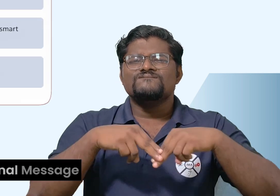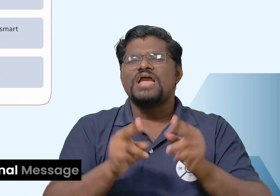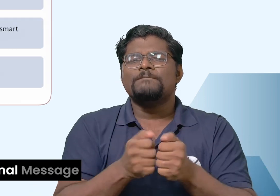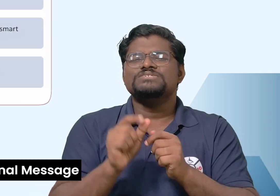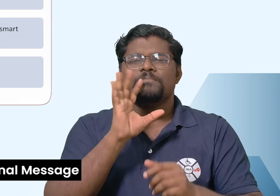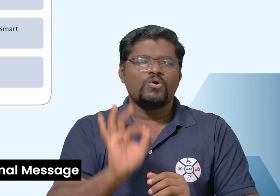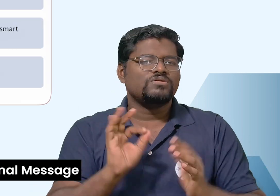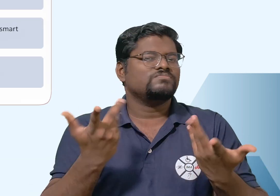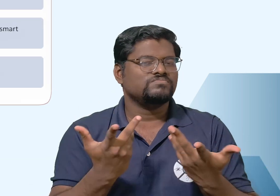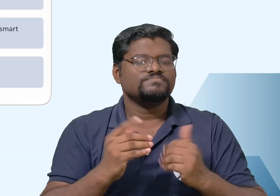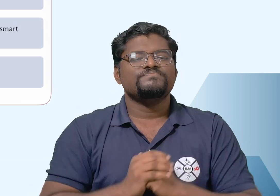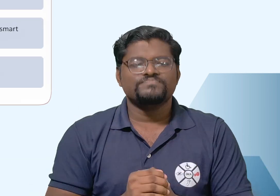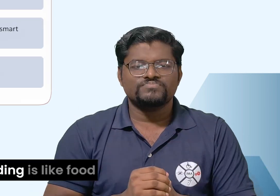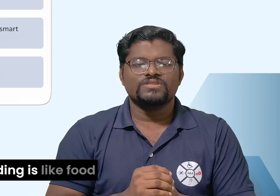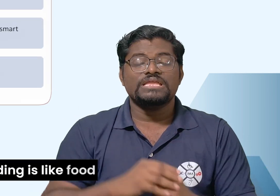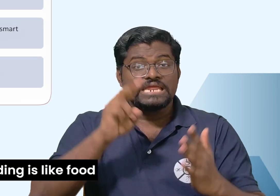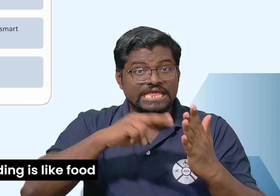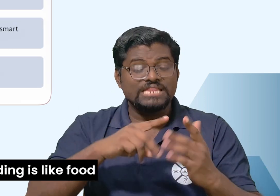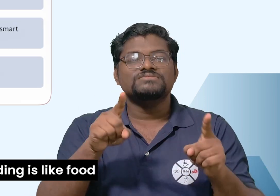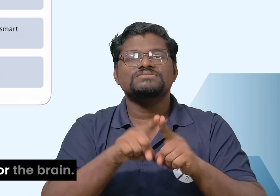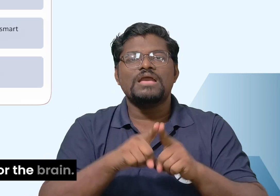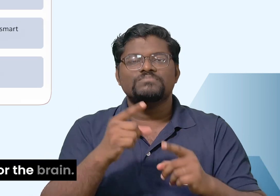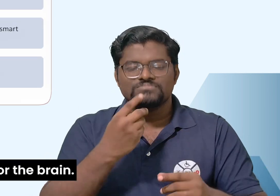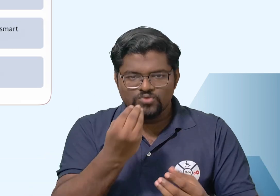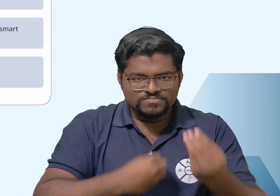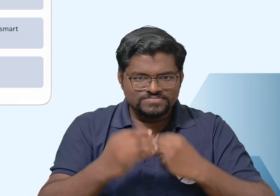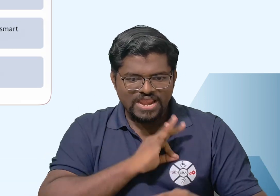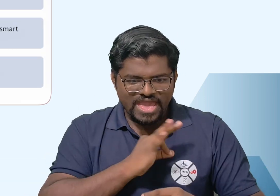Final message. Reading is like food for the brain.